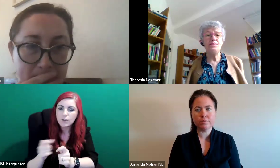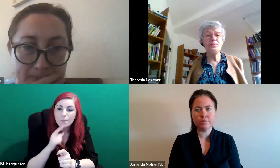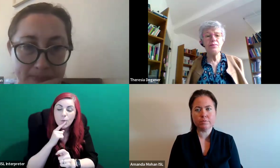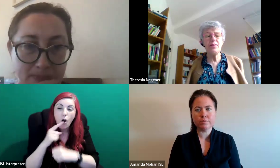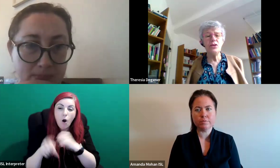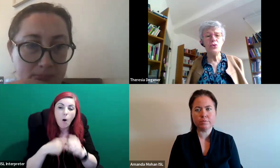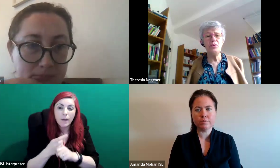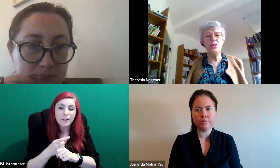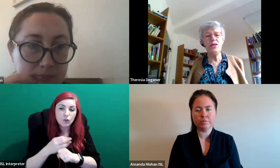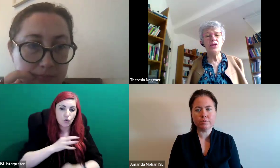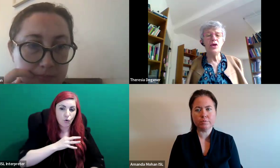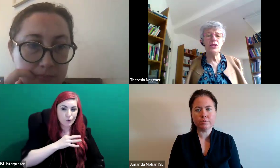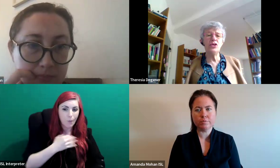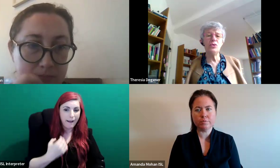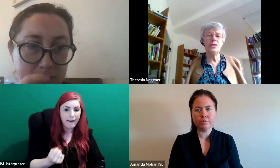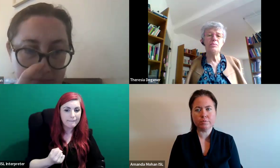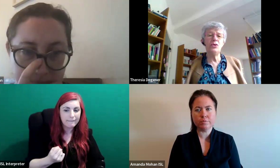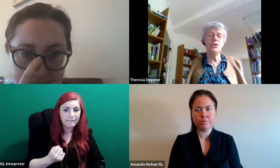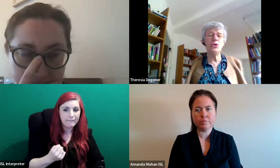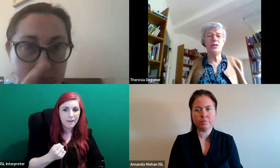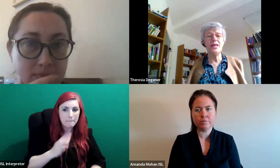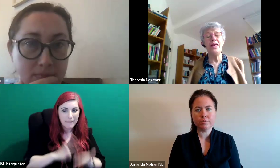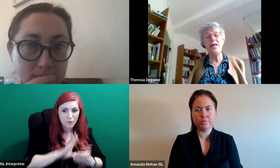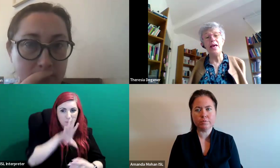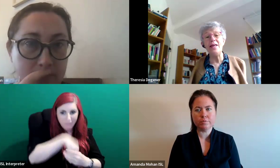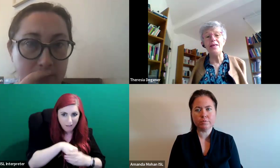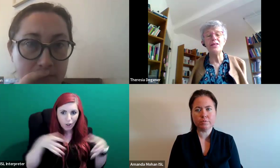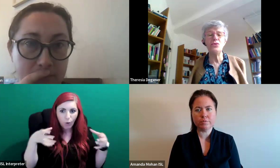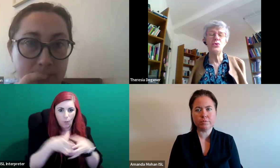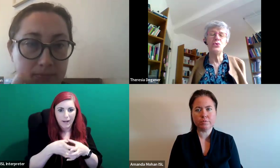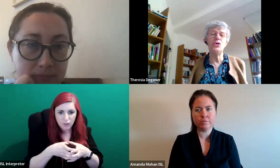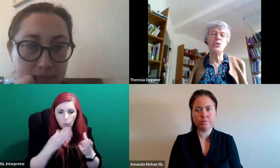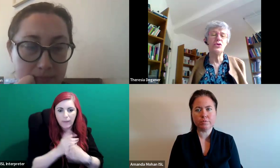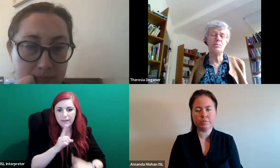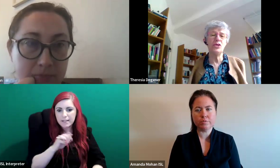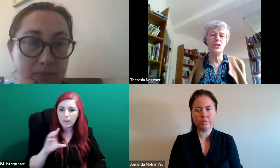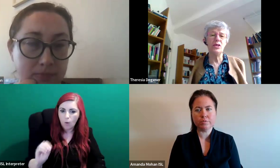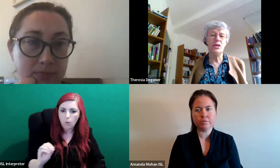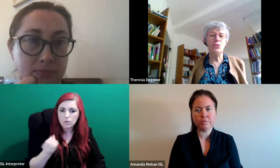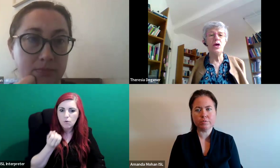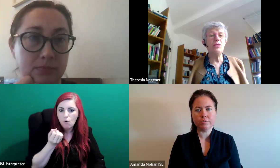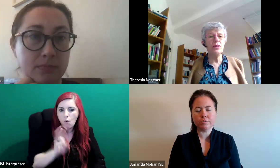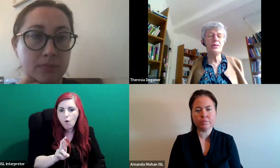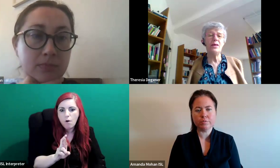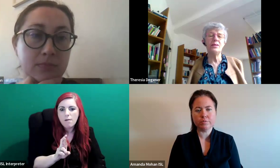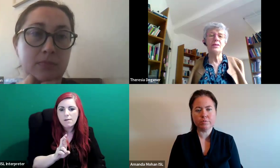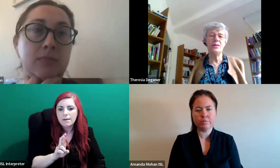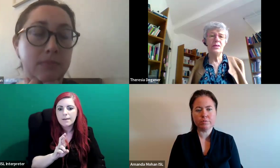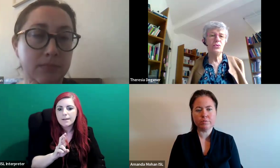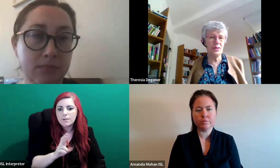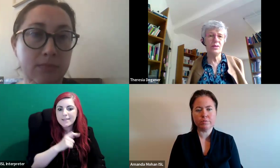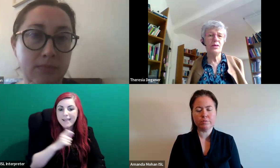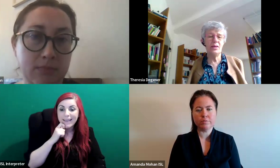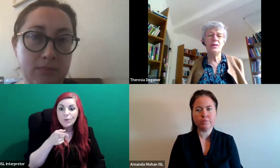useful to be in a coalition with DPOs, or saying, at least if you do your own submission, we have